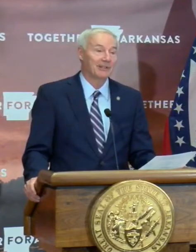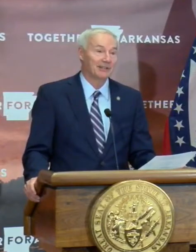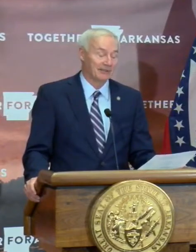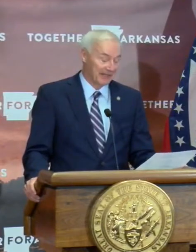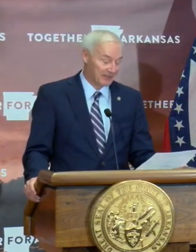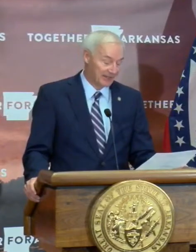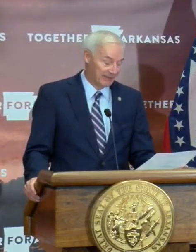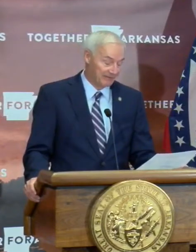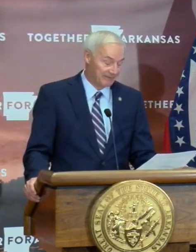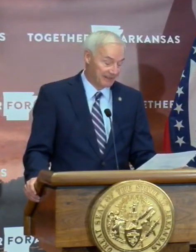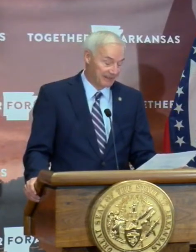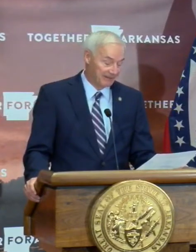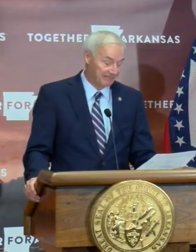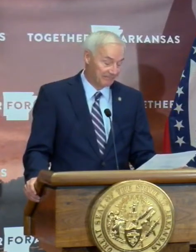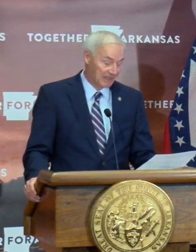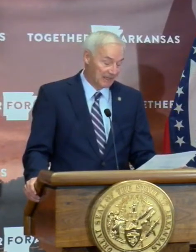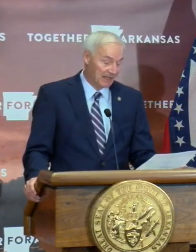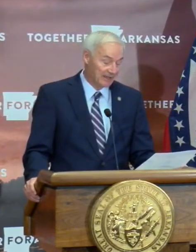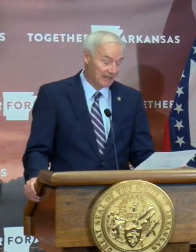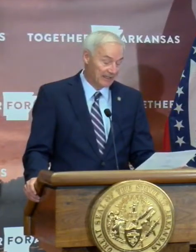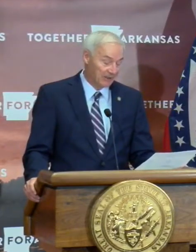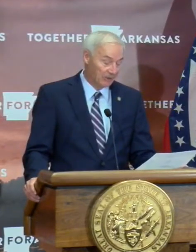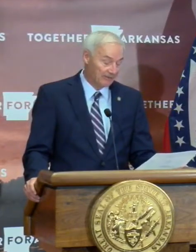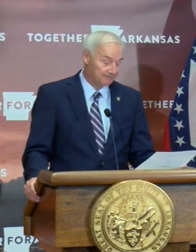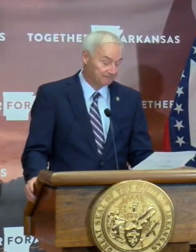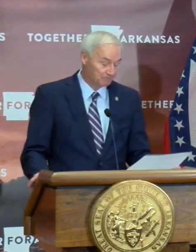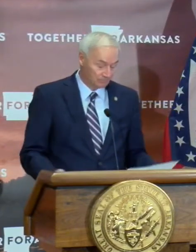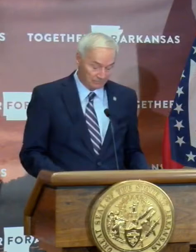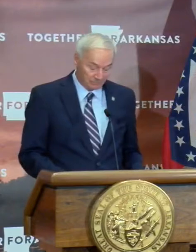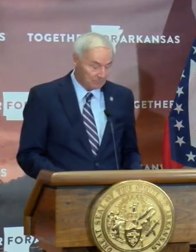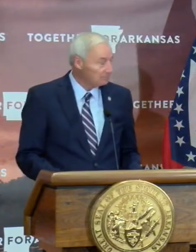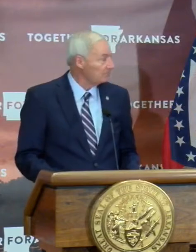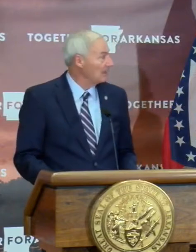enter the Thanksgiving holiday on.